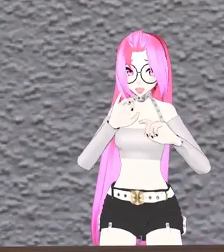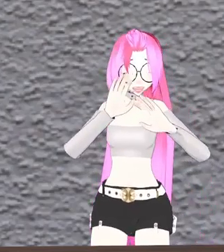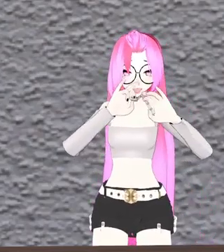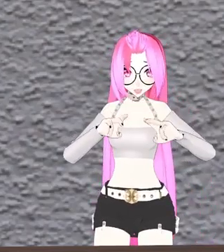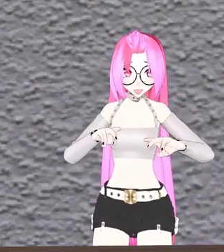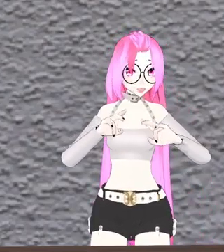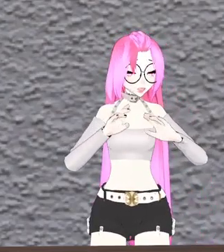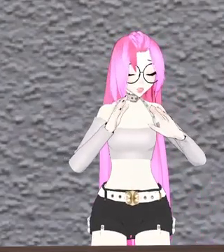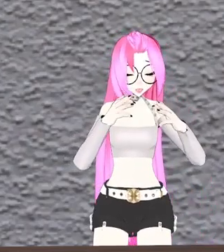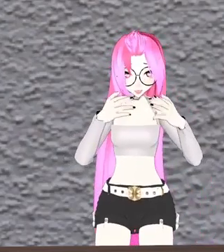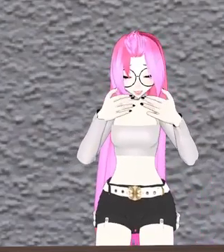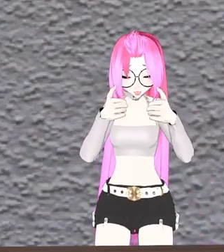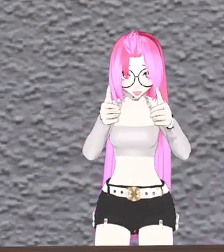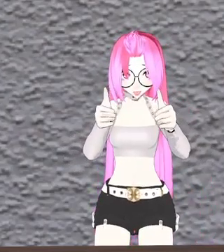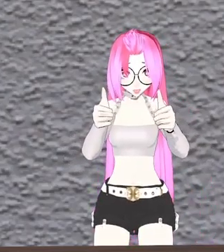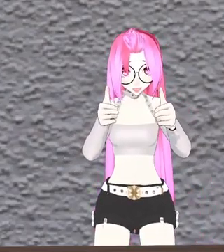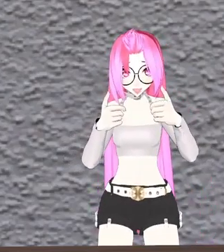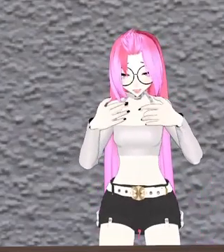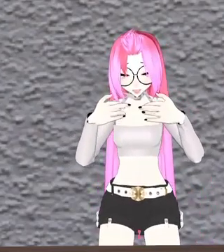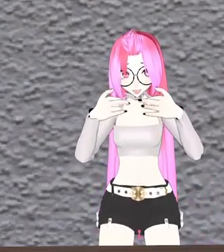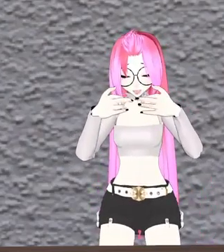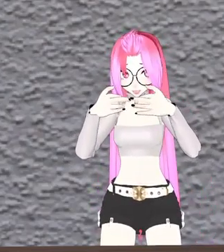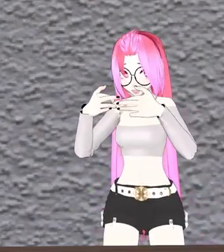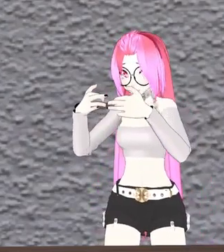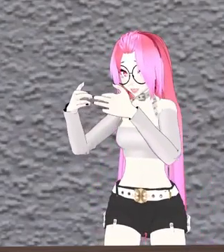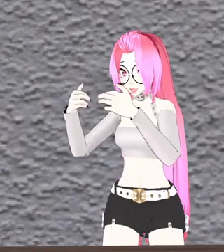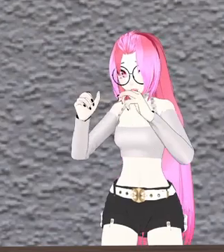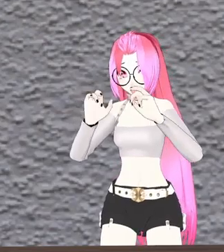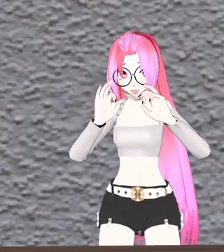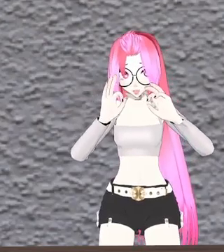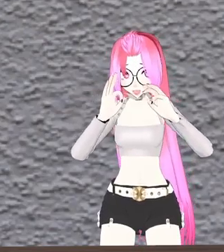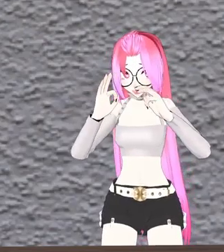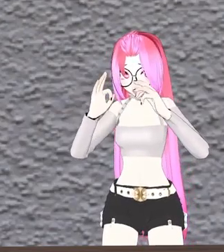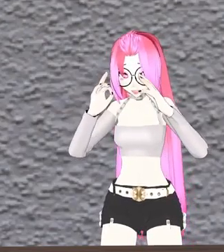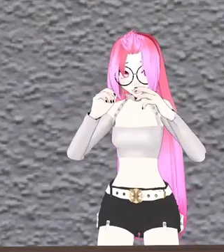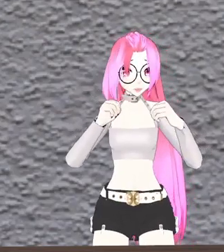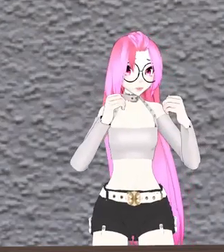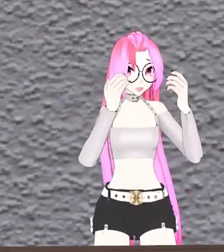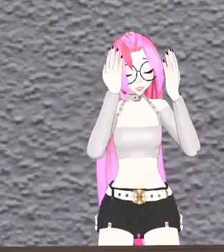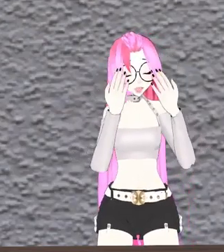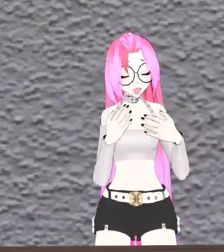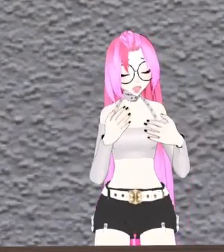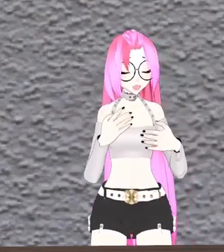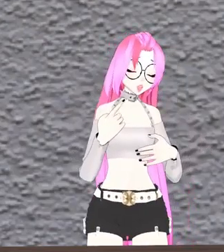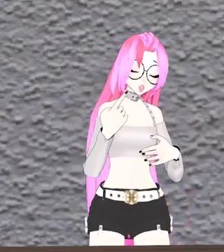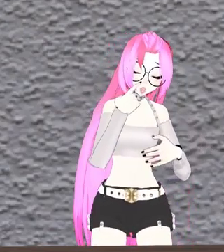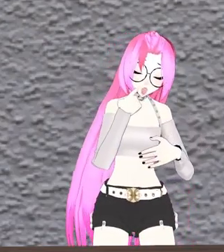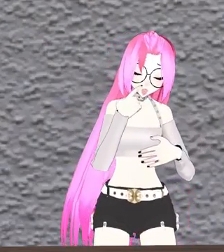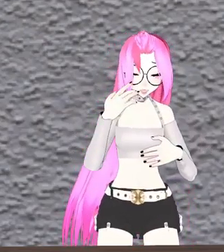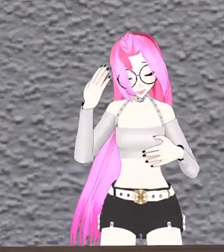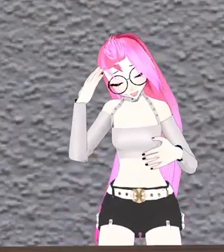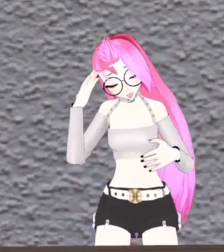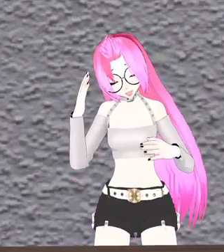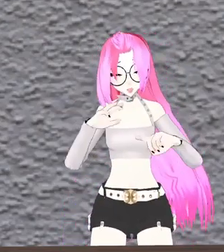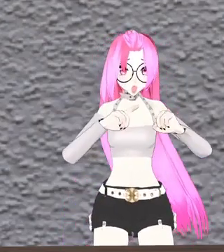have index, you're doing two thumbs up, everyone else is going to see it like relaxed hands. It's sad, it sucks, I know, but